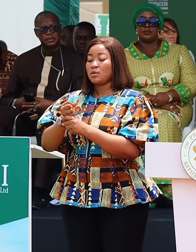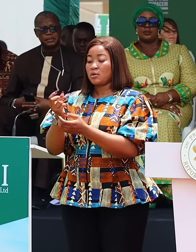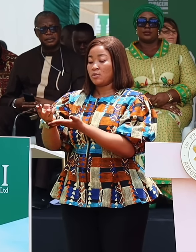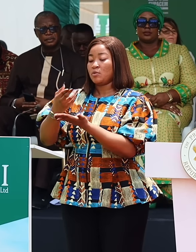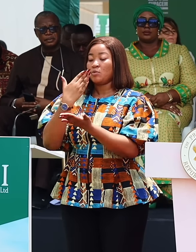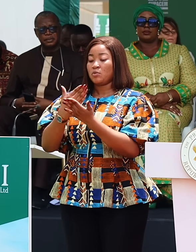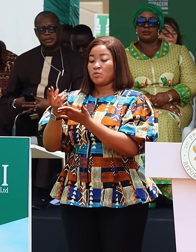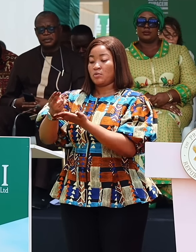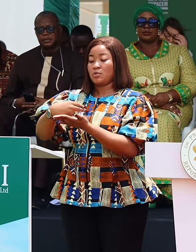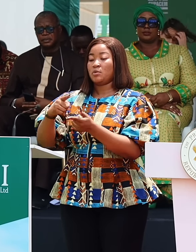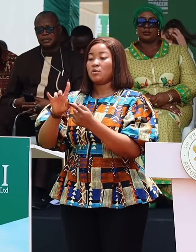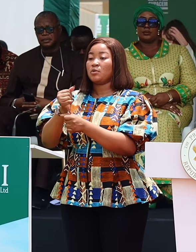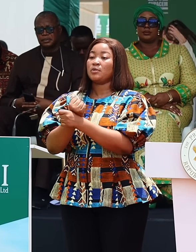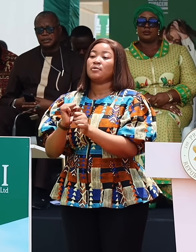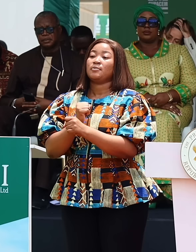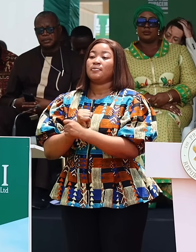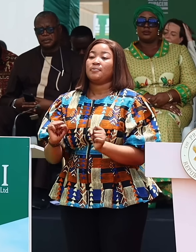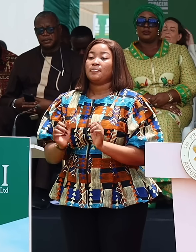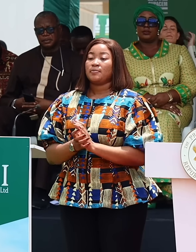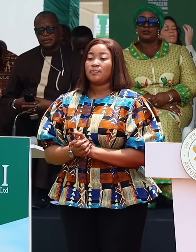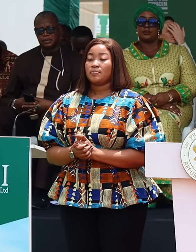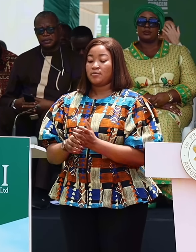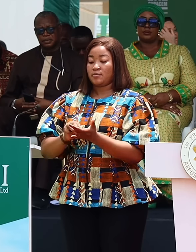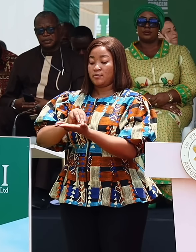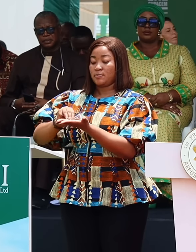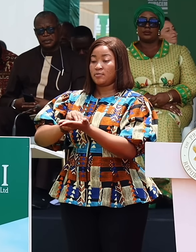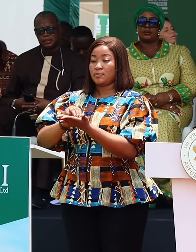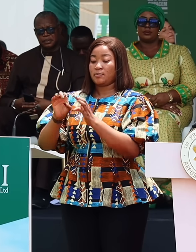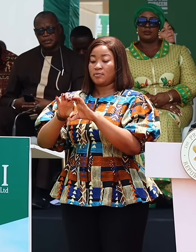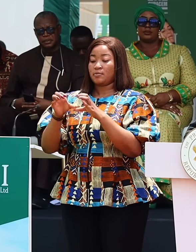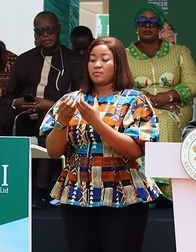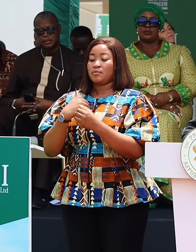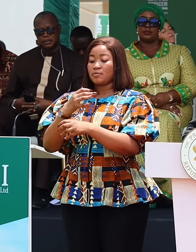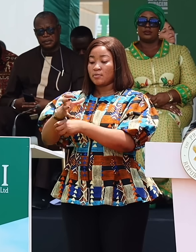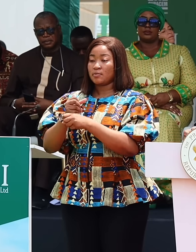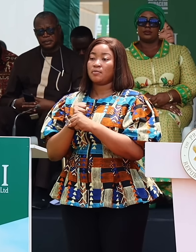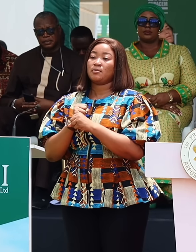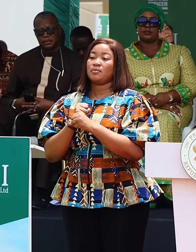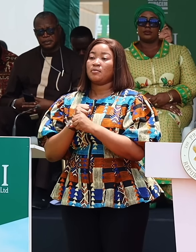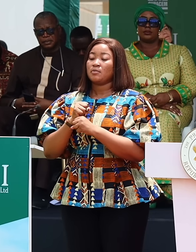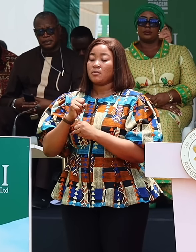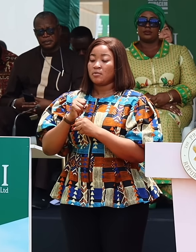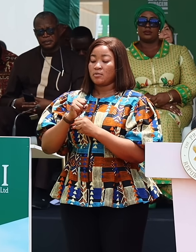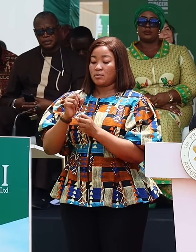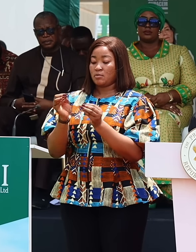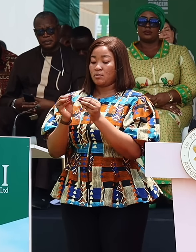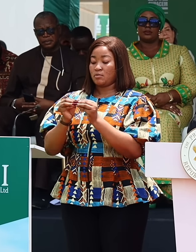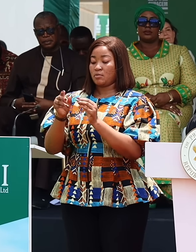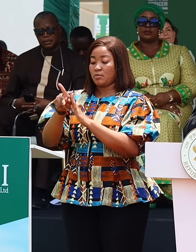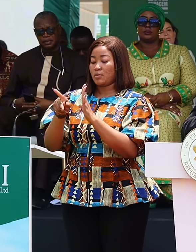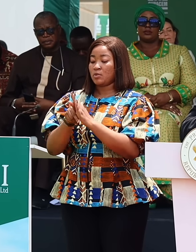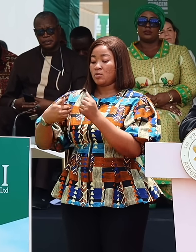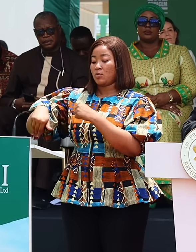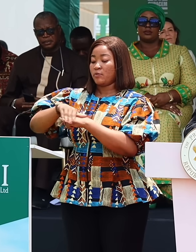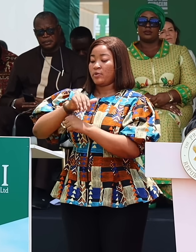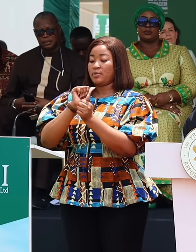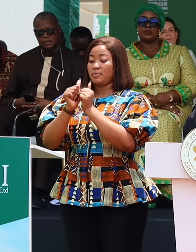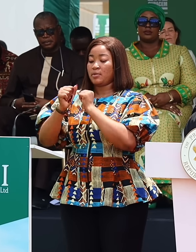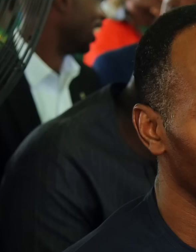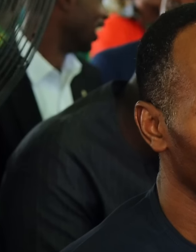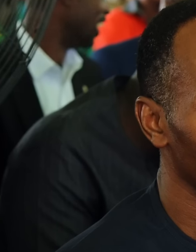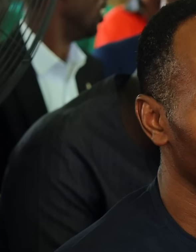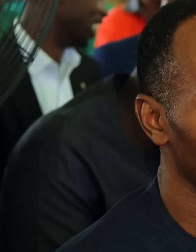return on your investment. The cement industry has attracted notable policy focus over the past year due